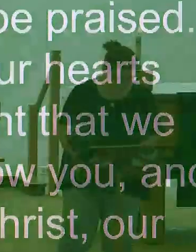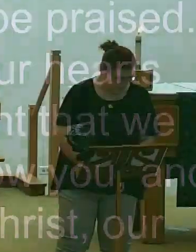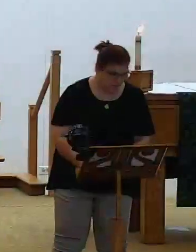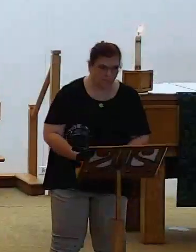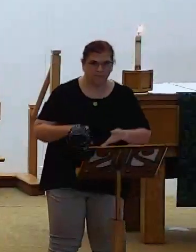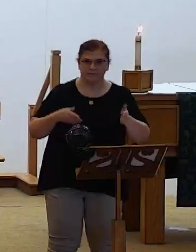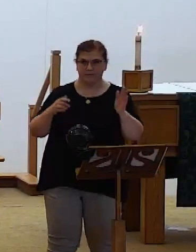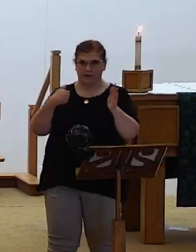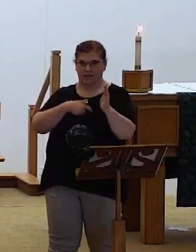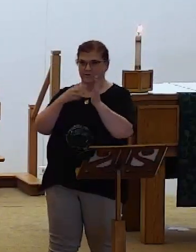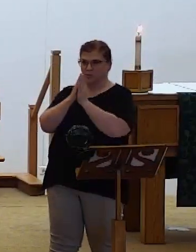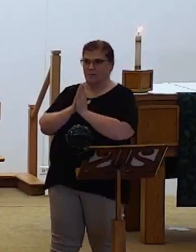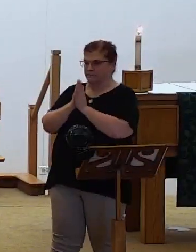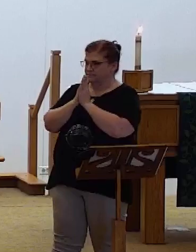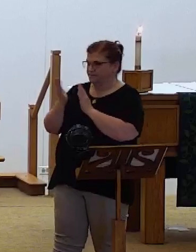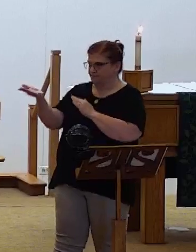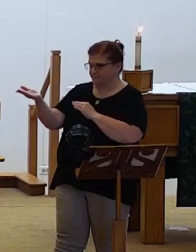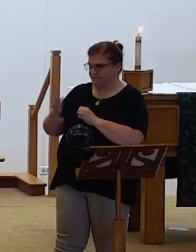Pray.